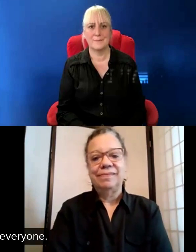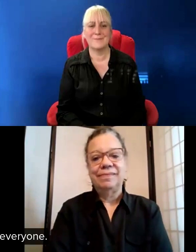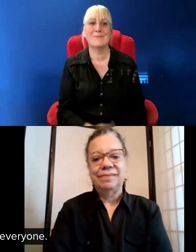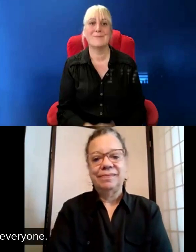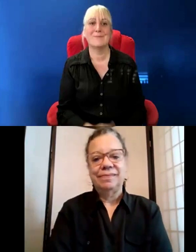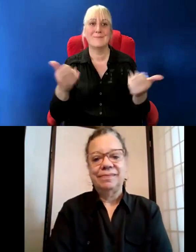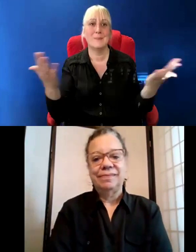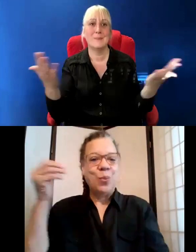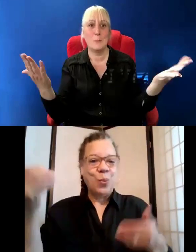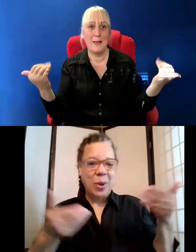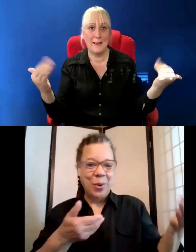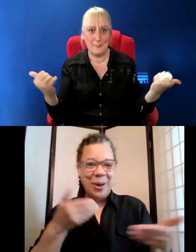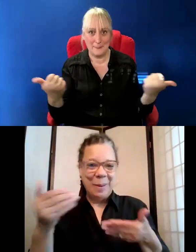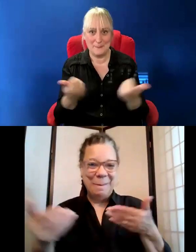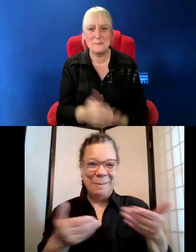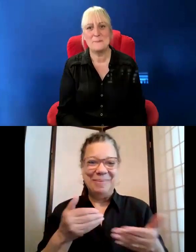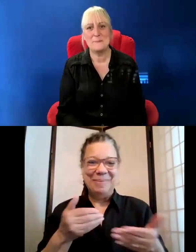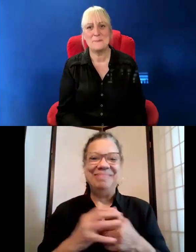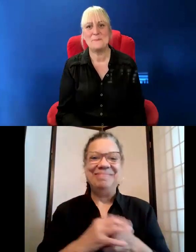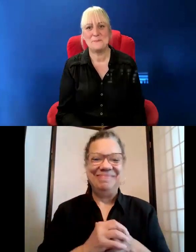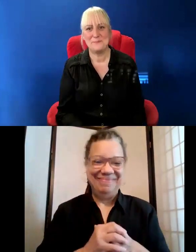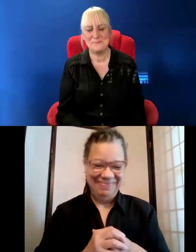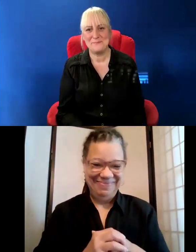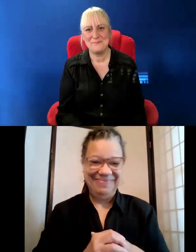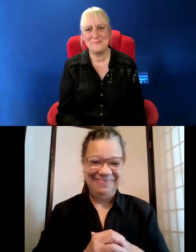Welcome, everyone.